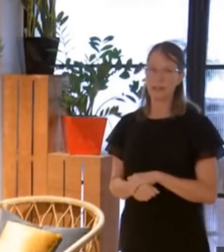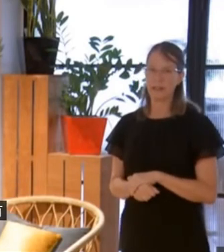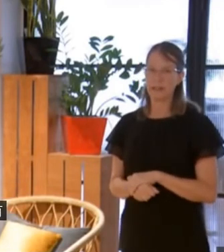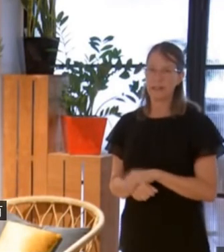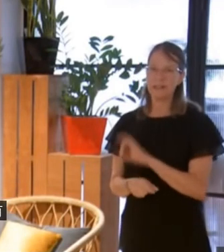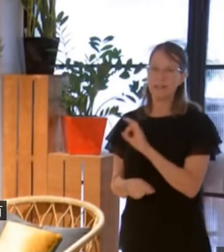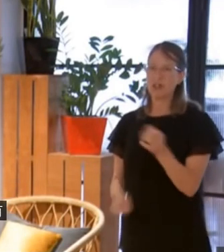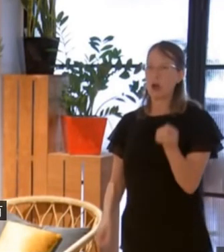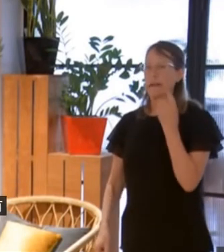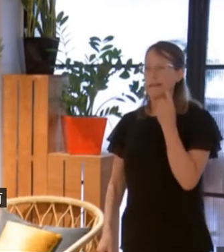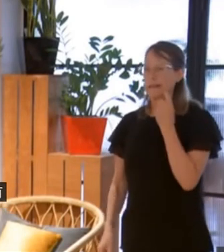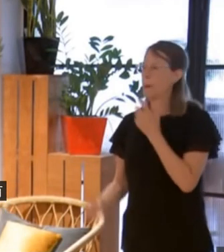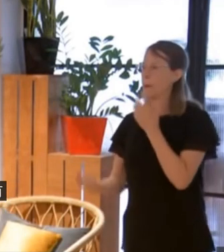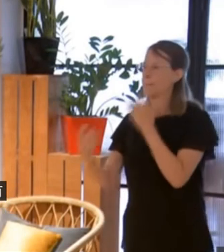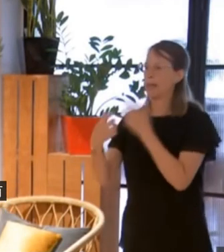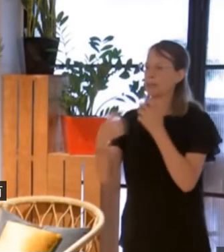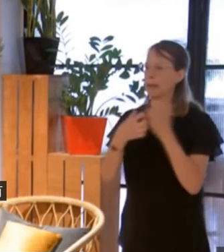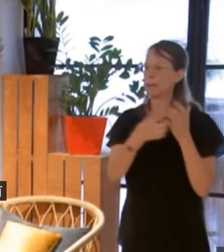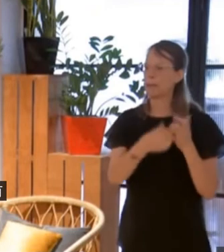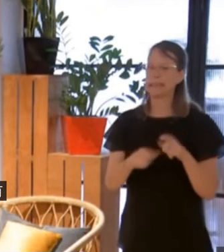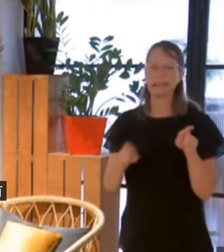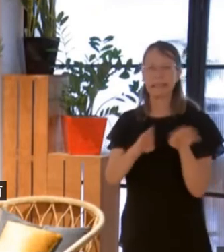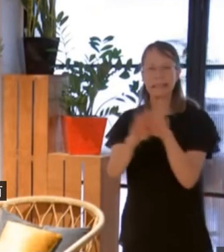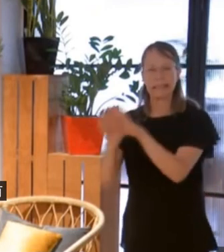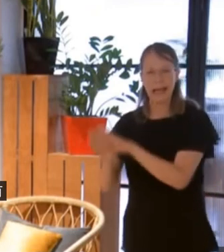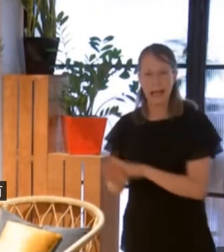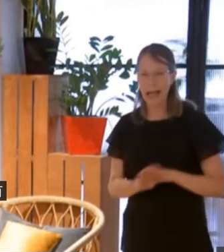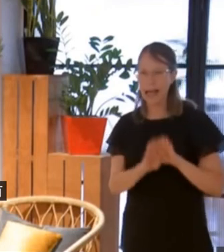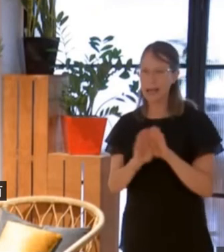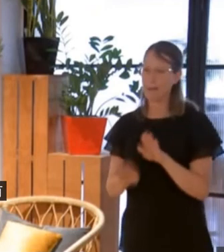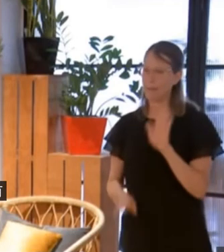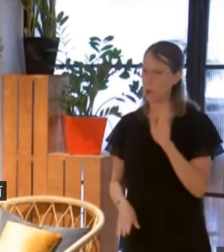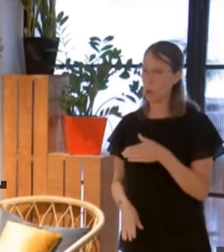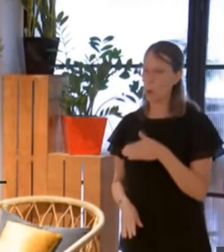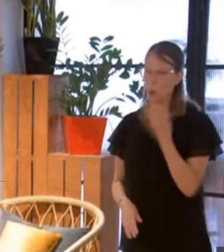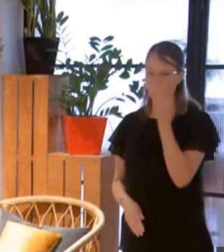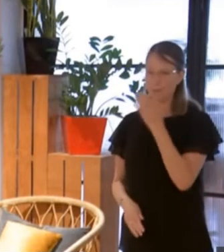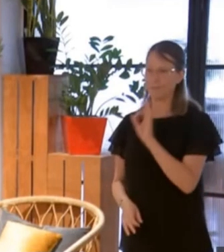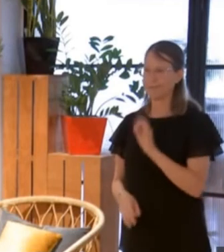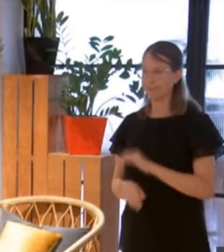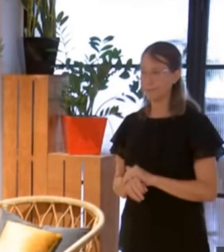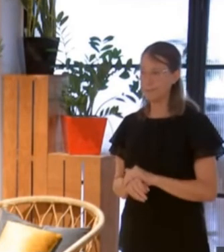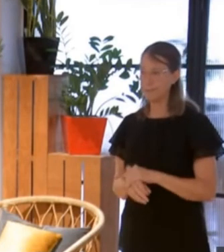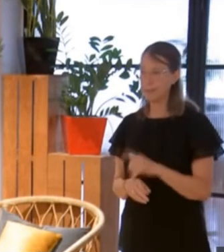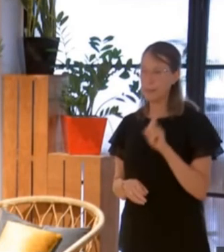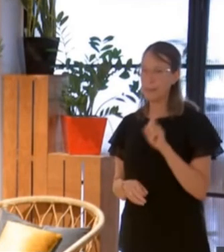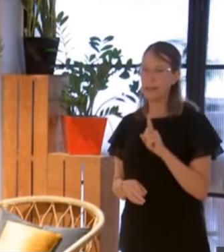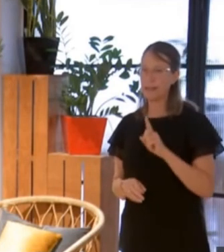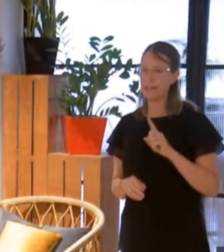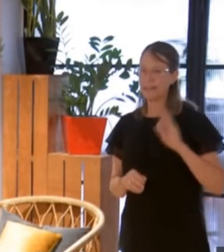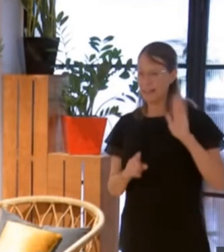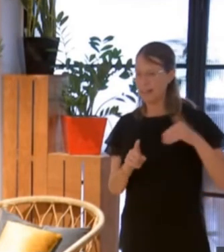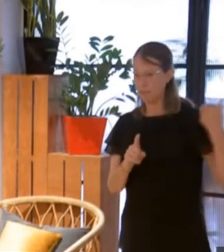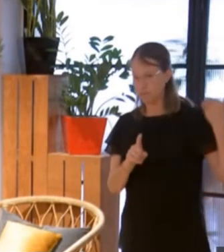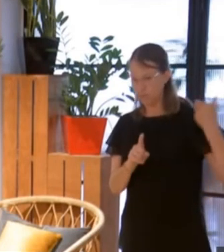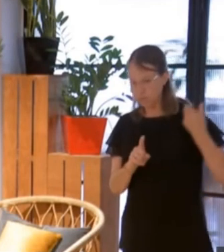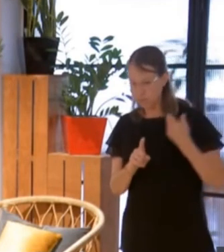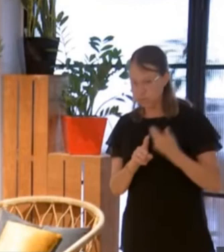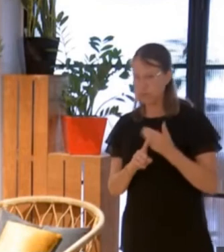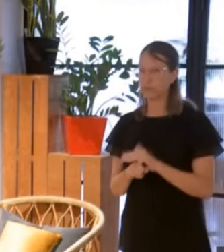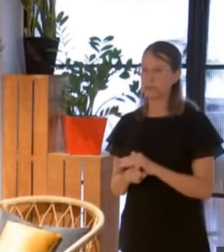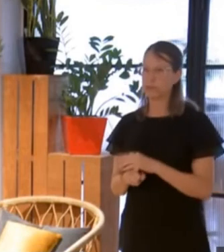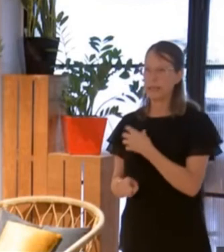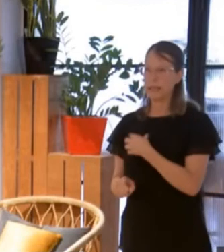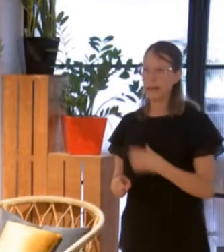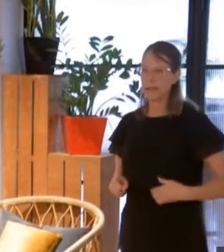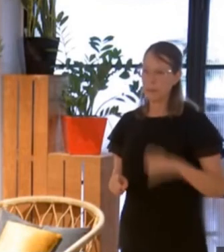it's not having a one-size-fits-all policy. This is all about, historically, Governments build